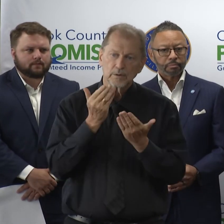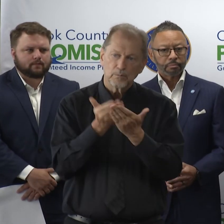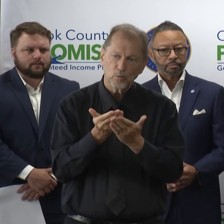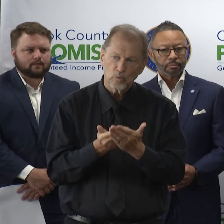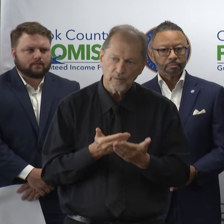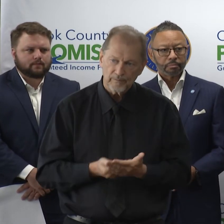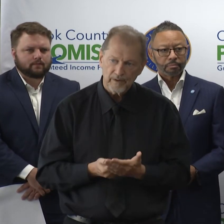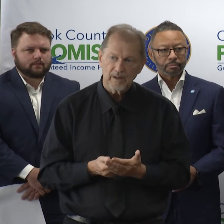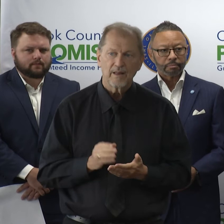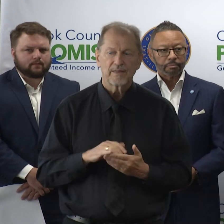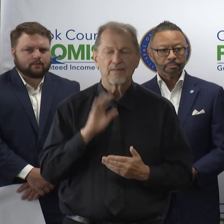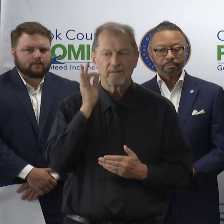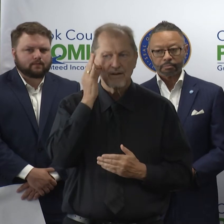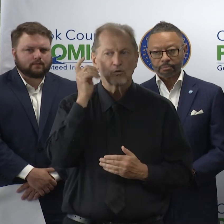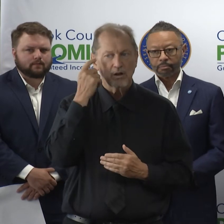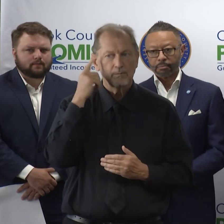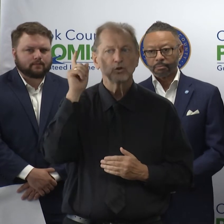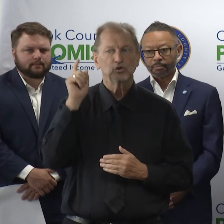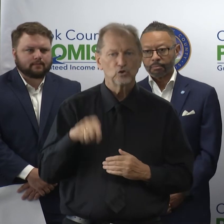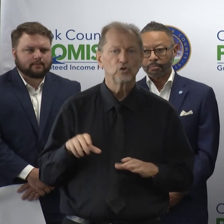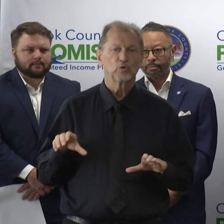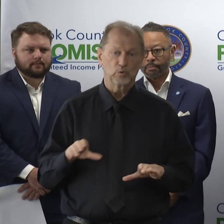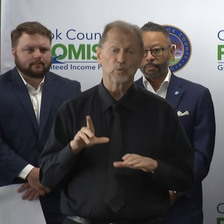what the federal government ought to do.